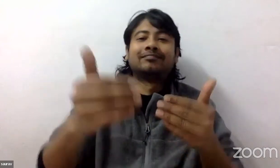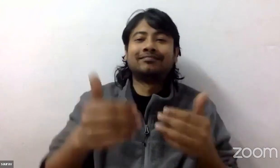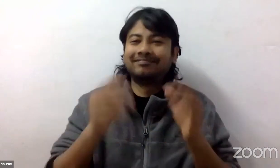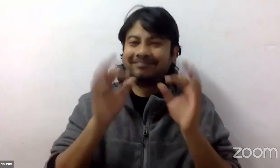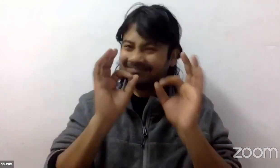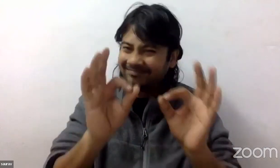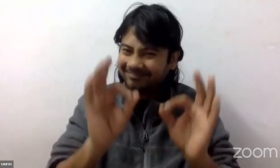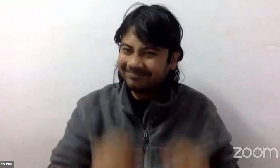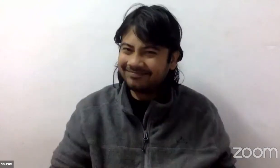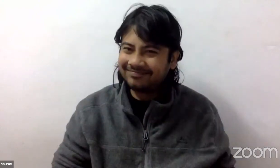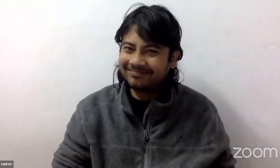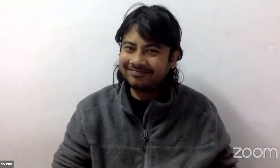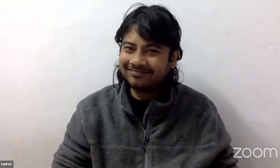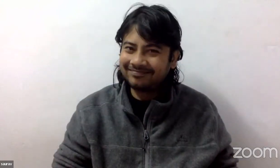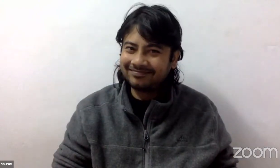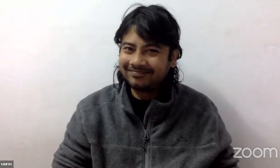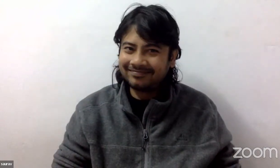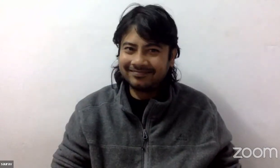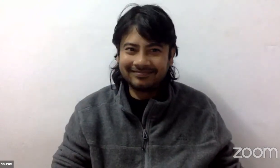Still, people are very doubtful.